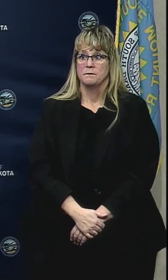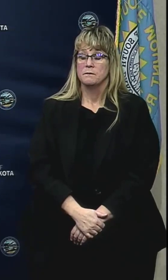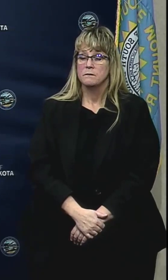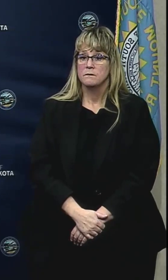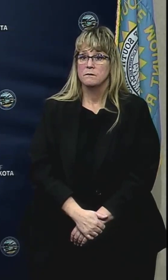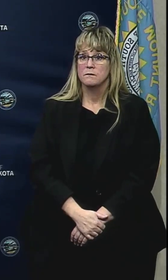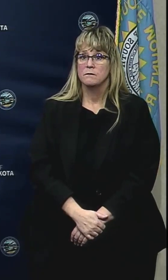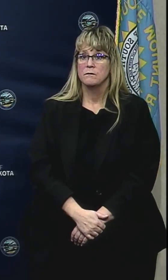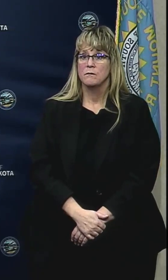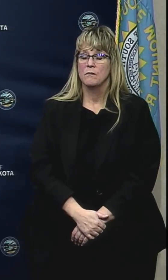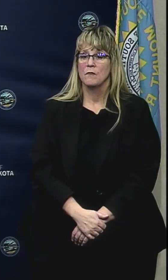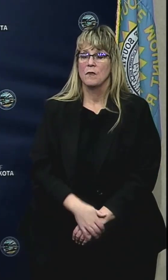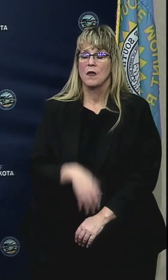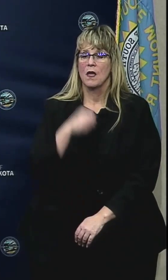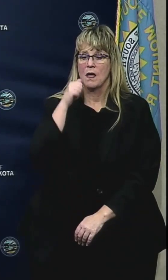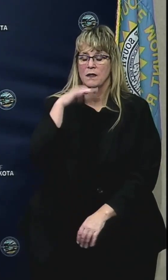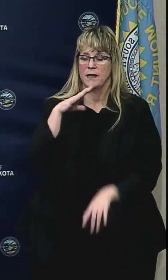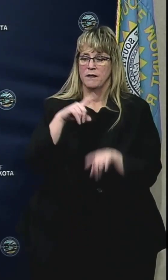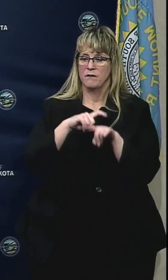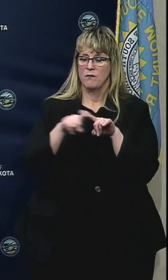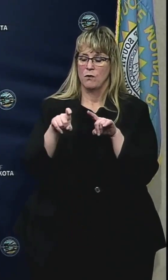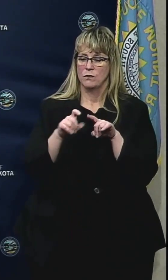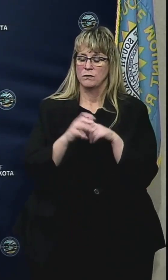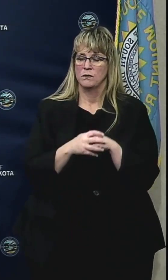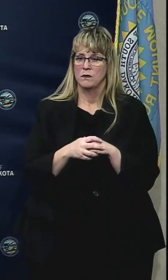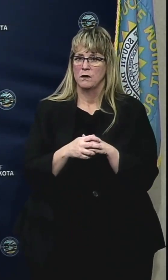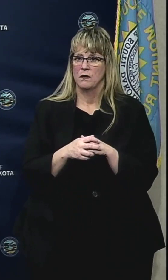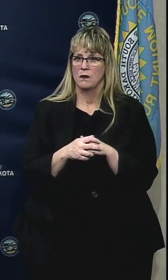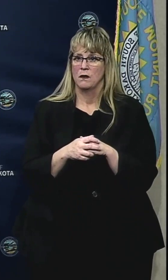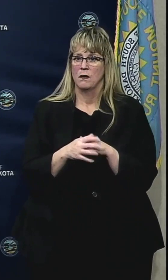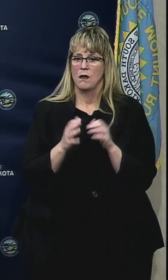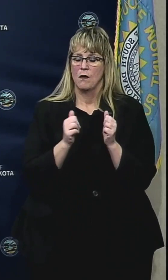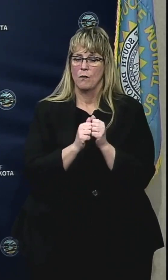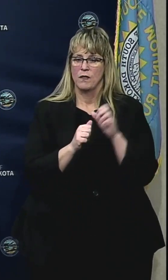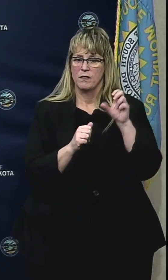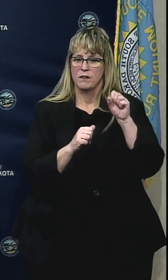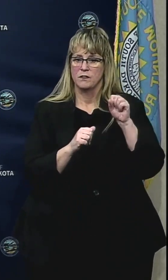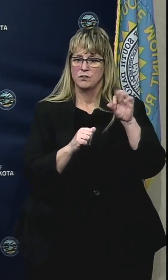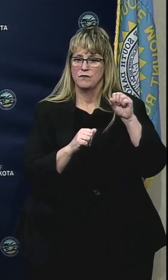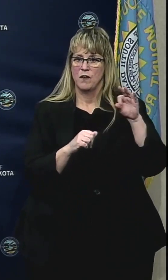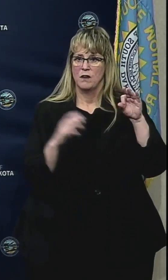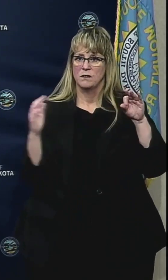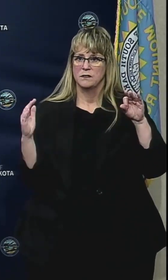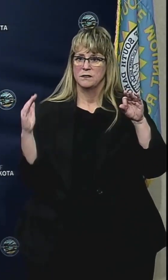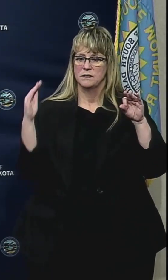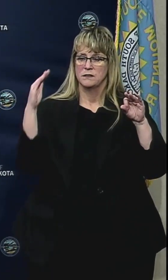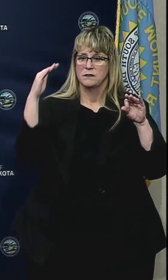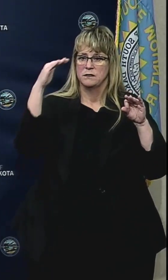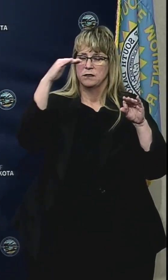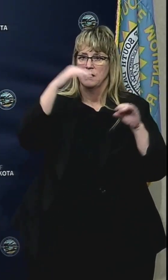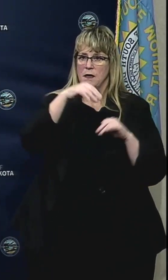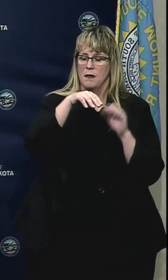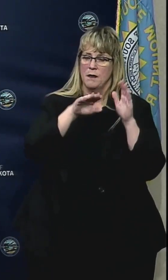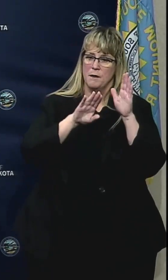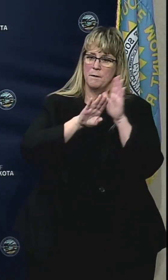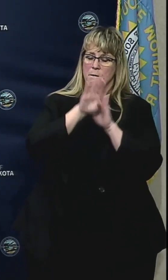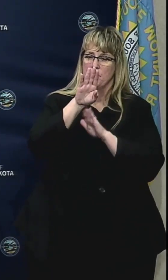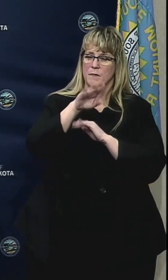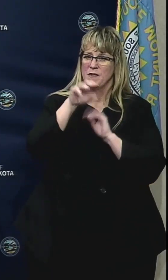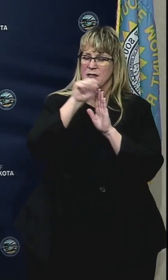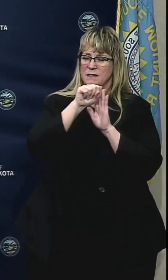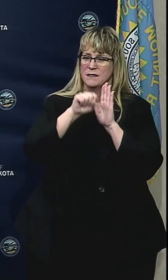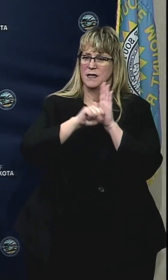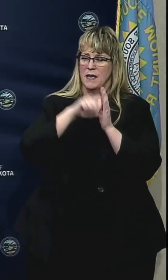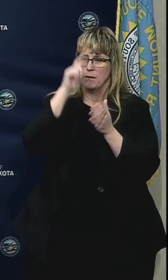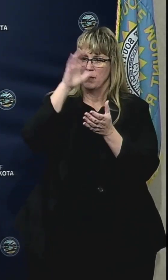This is Lisa with the Argus Leader, and just wondering, with Sioux Falls peaking earlier than the rest of the state, does the state believe that